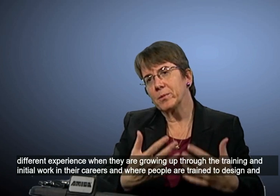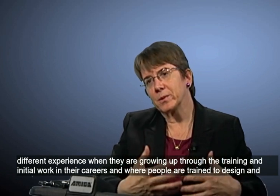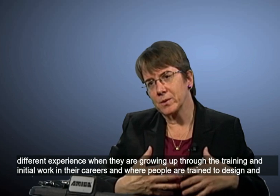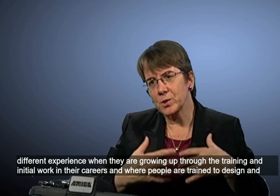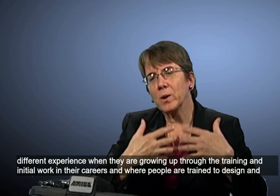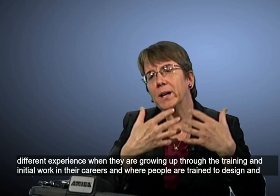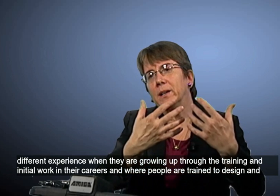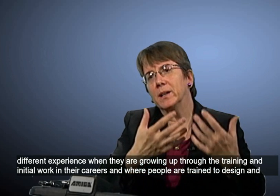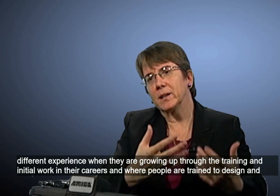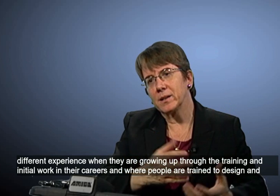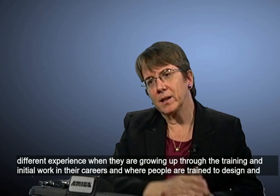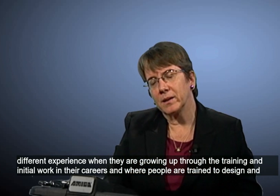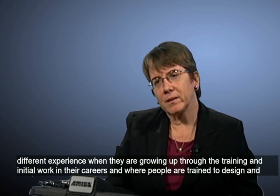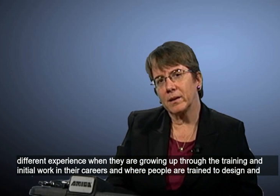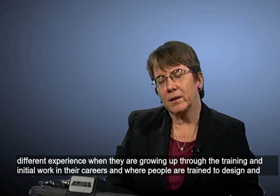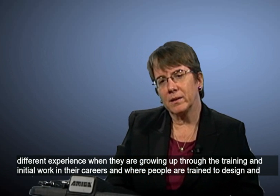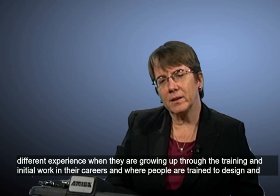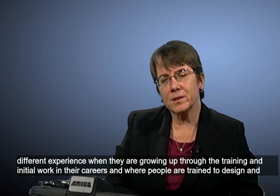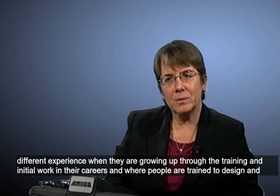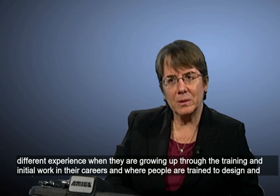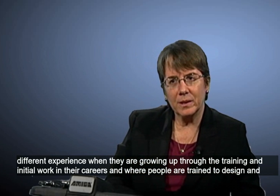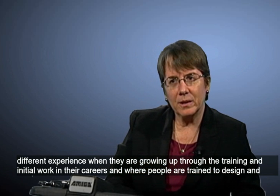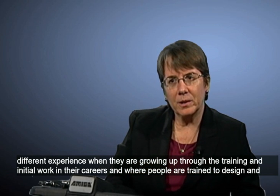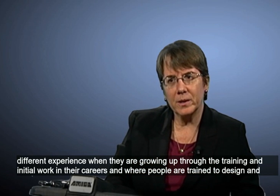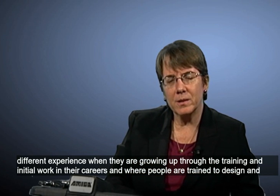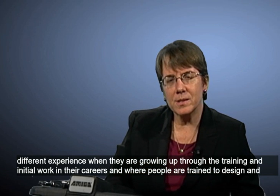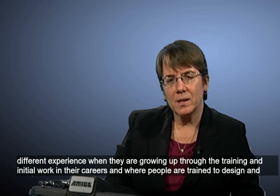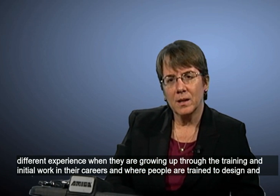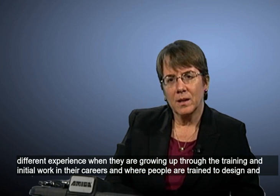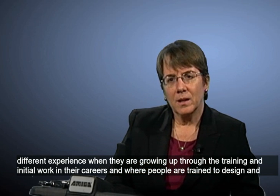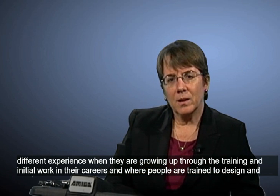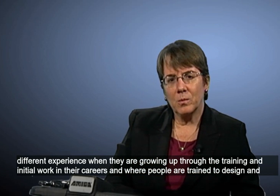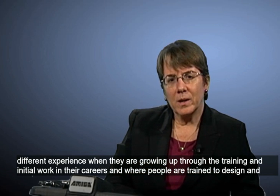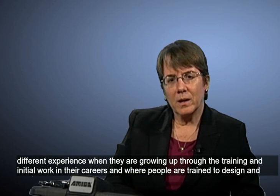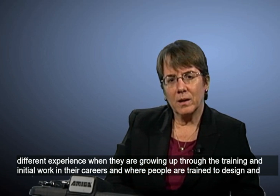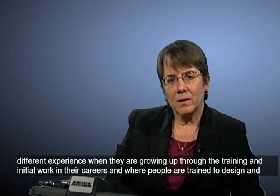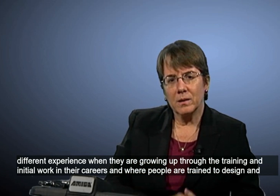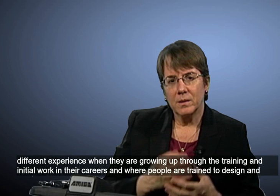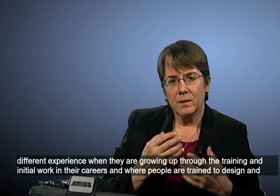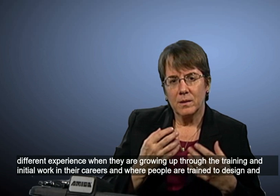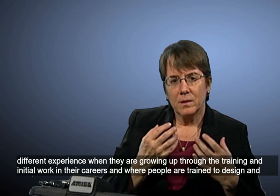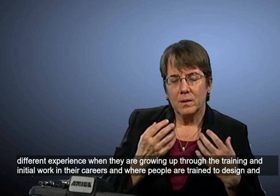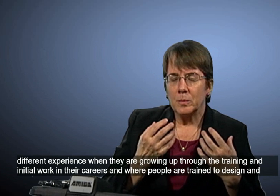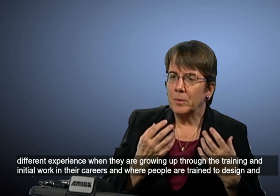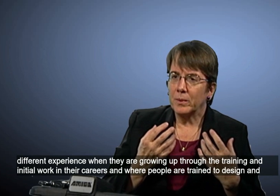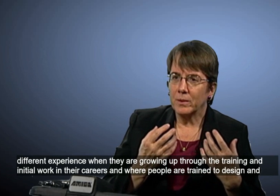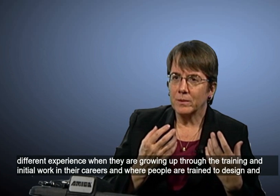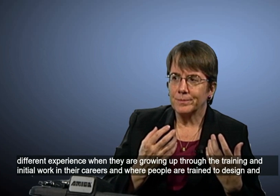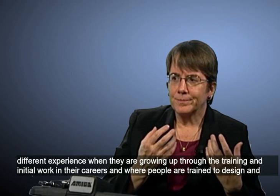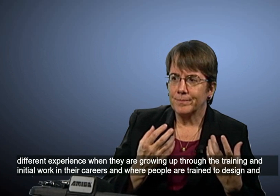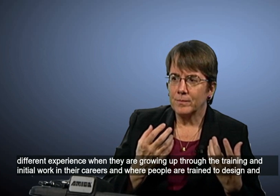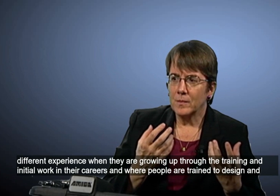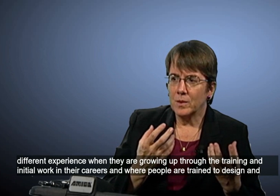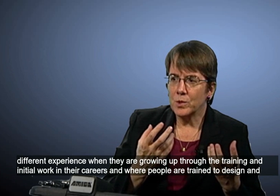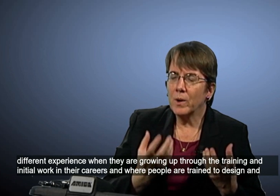the training and initial work in their careers, and where people are